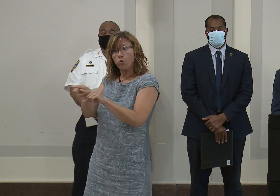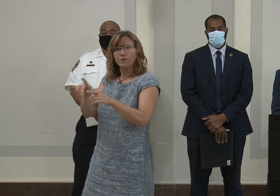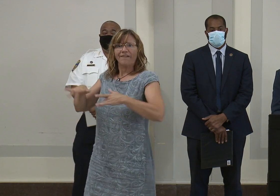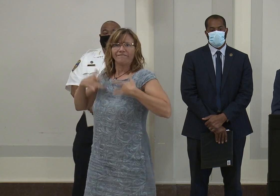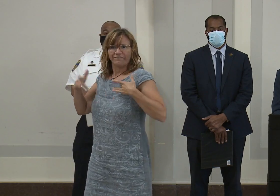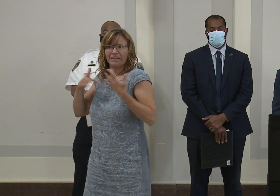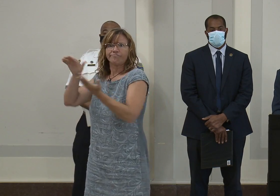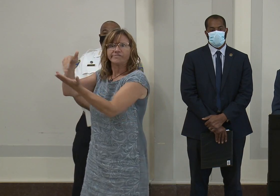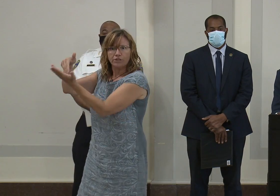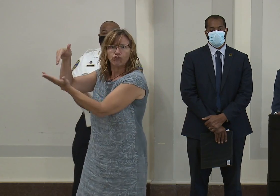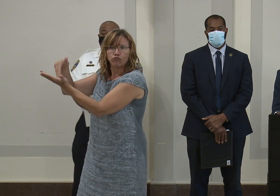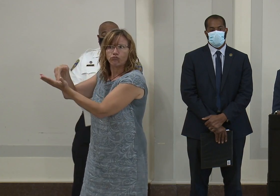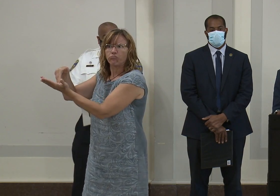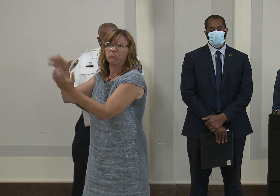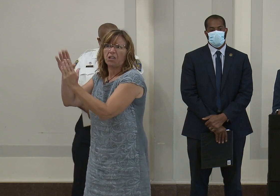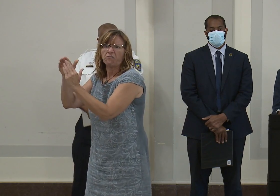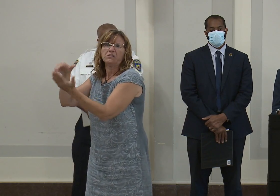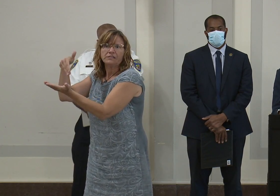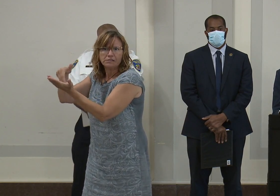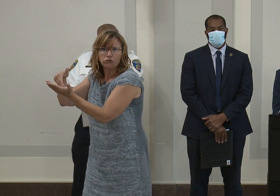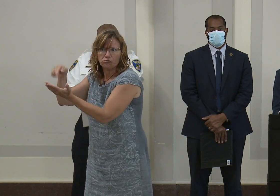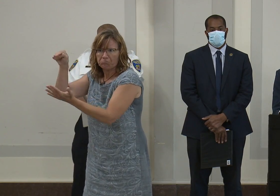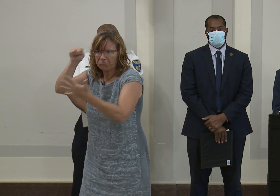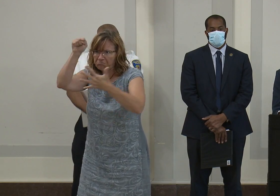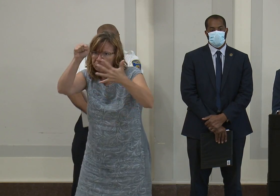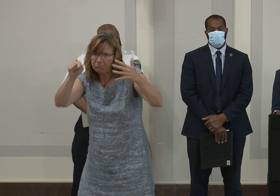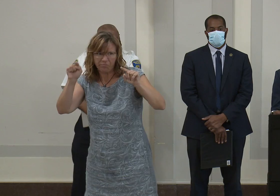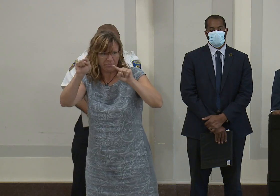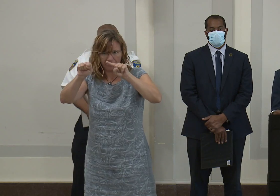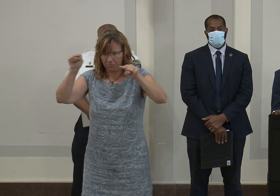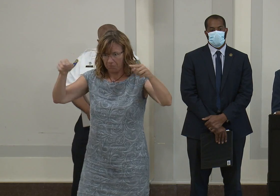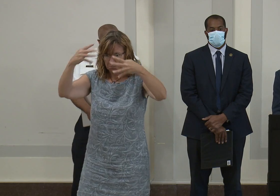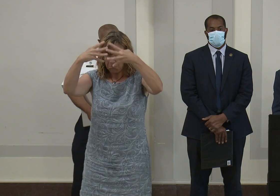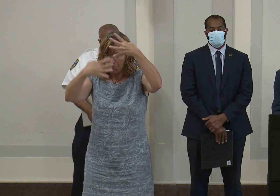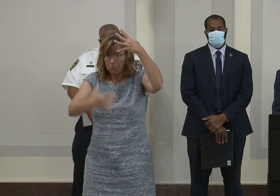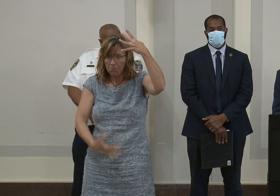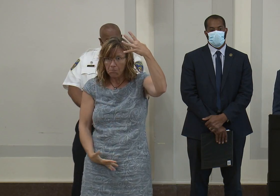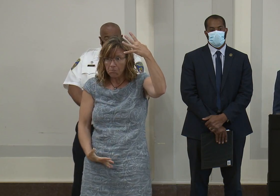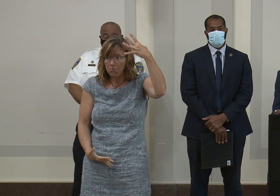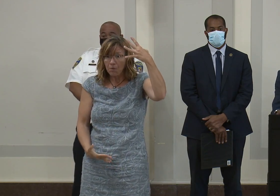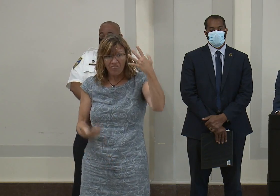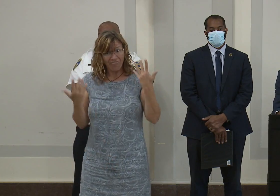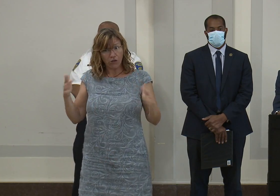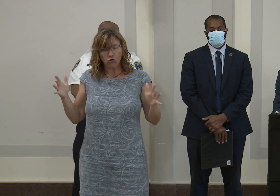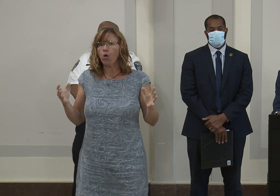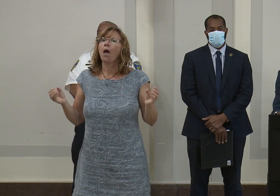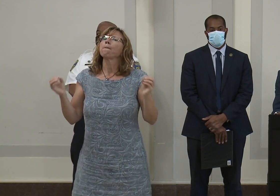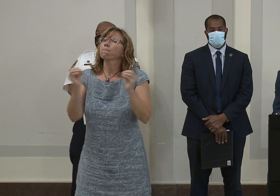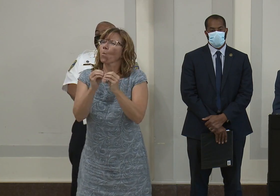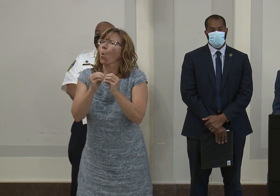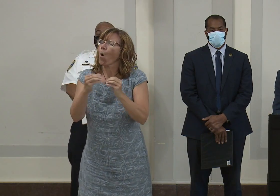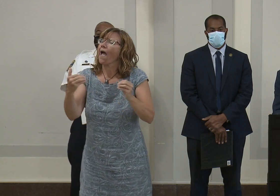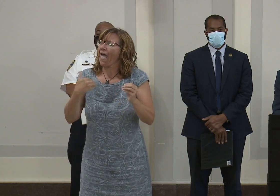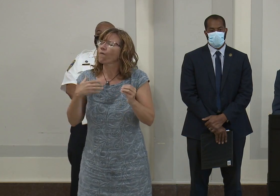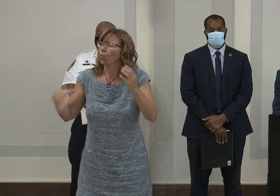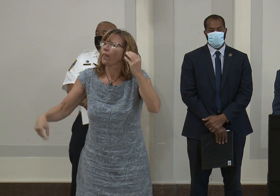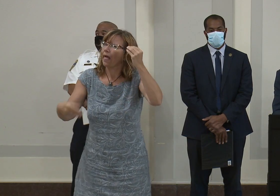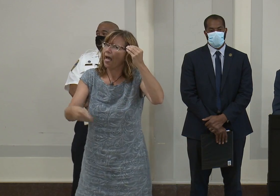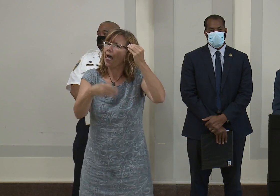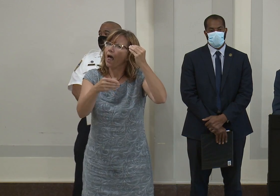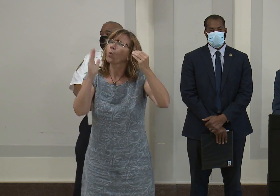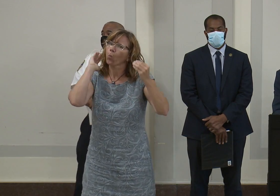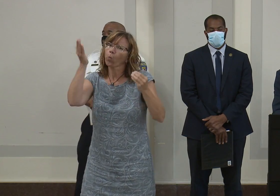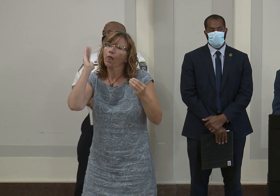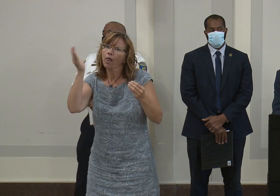the first phase of resident-facing services that we will be fully restoring this summer. Please anticipate updates with additional details